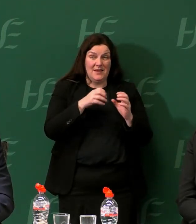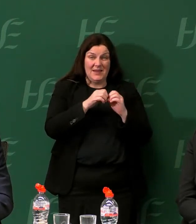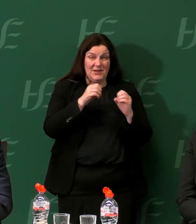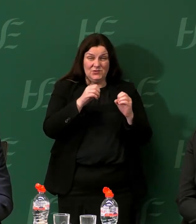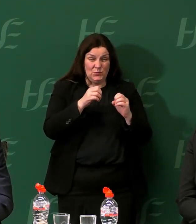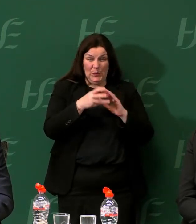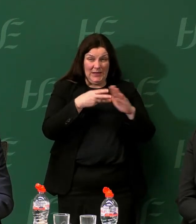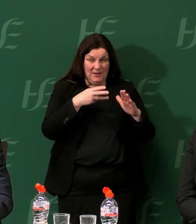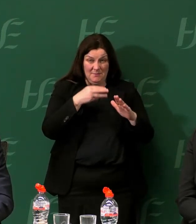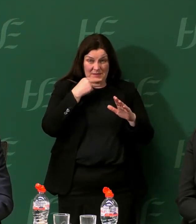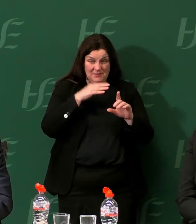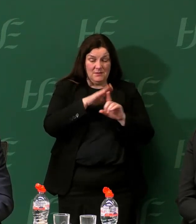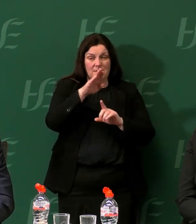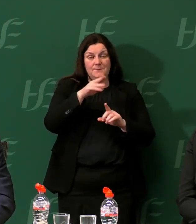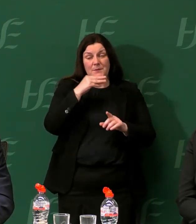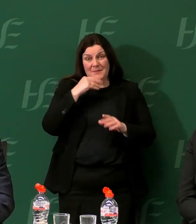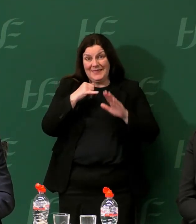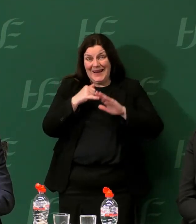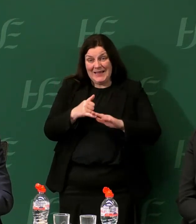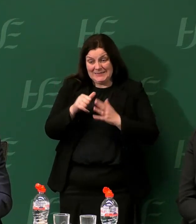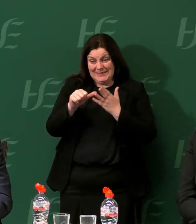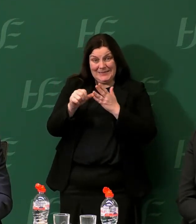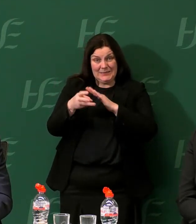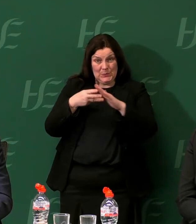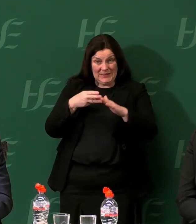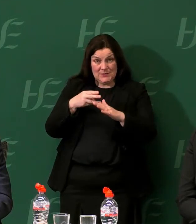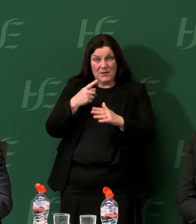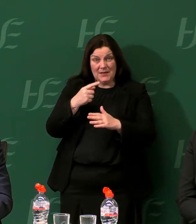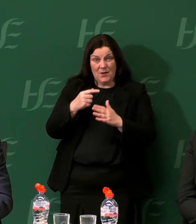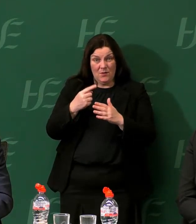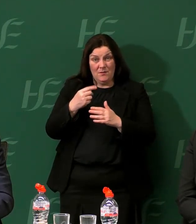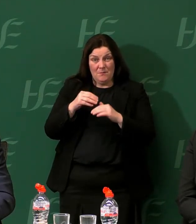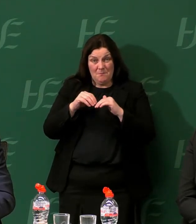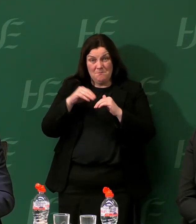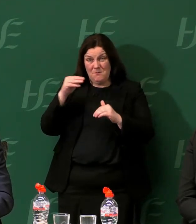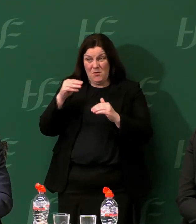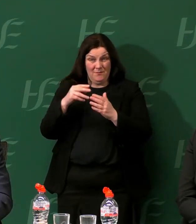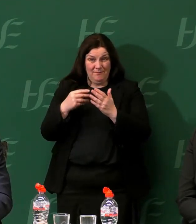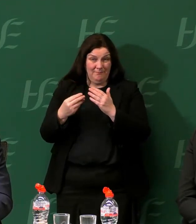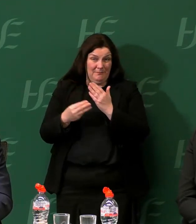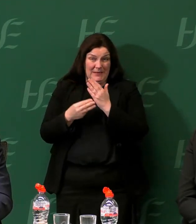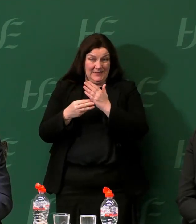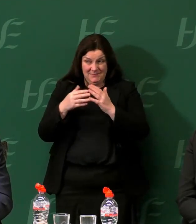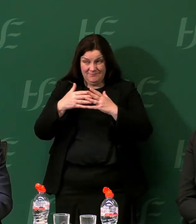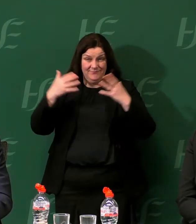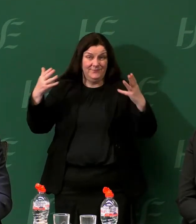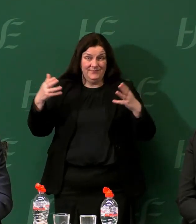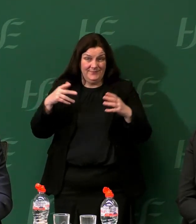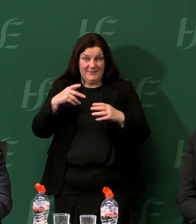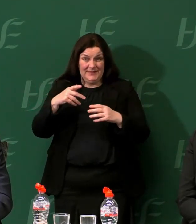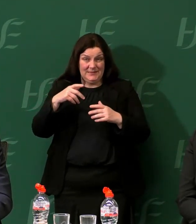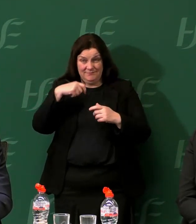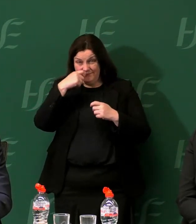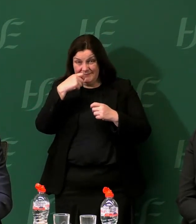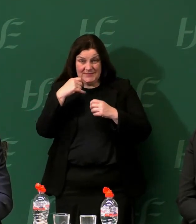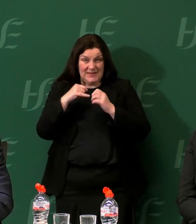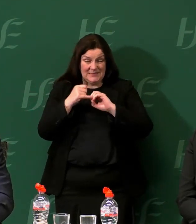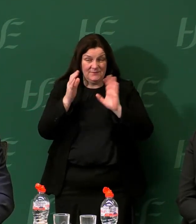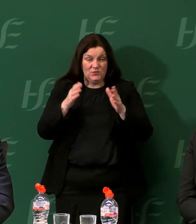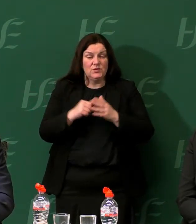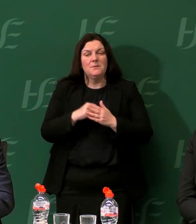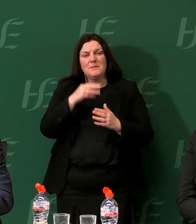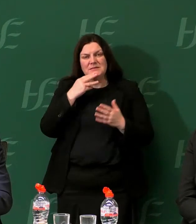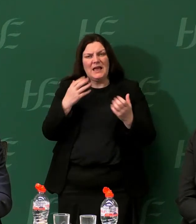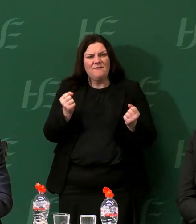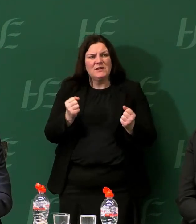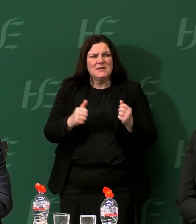alone, over 1 million tests completed. So we're continuously putting in more capacity. We put in 6 extra fixed centres over the last couple of